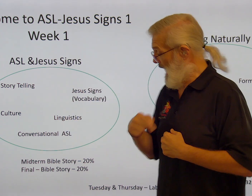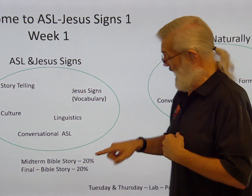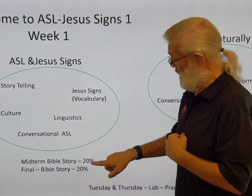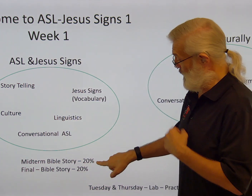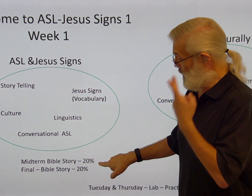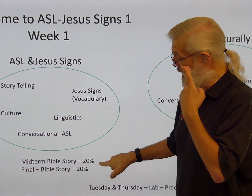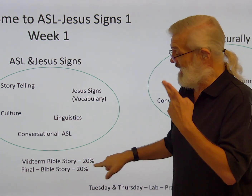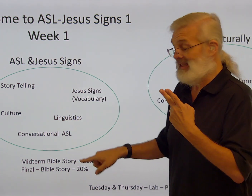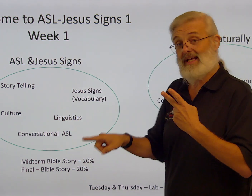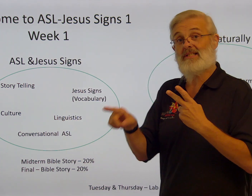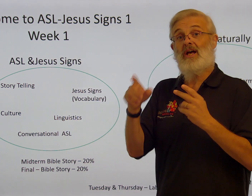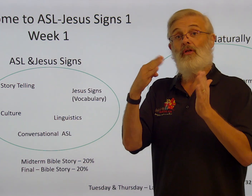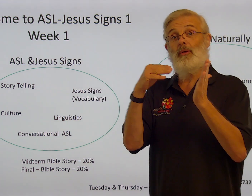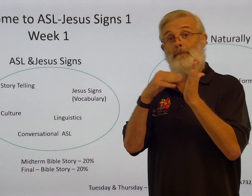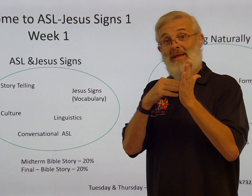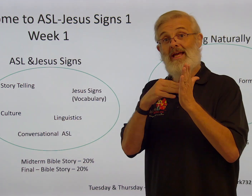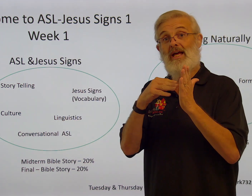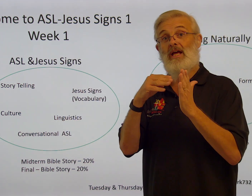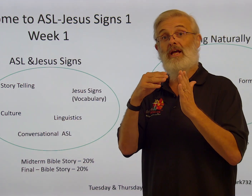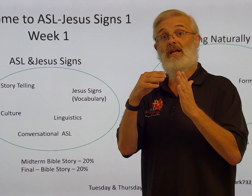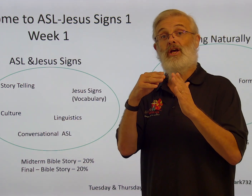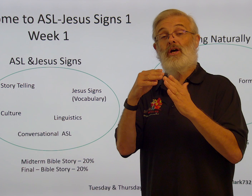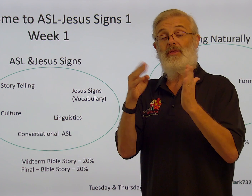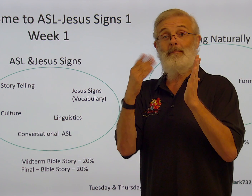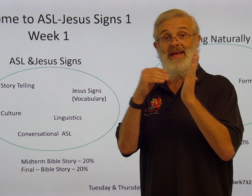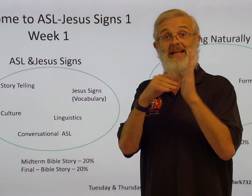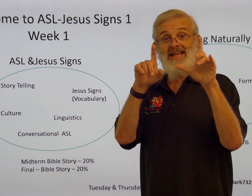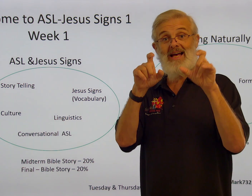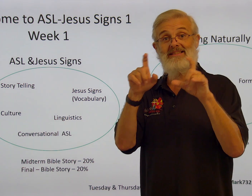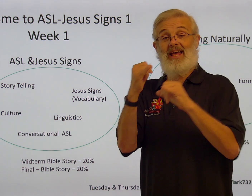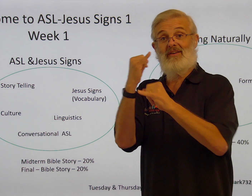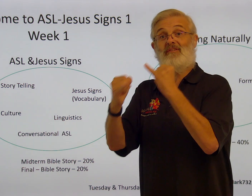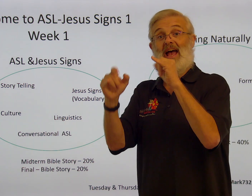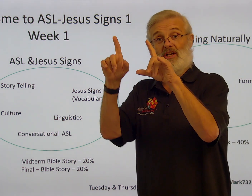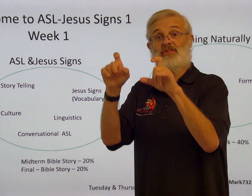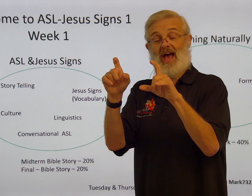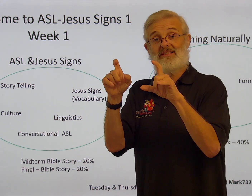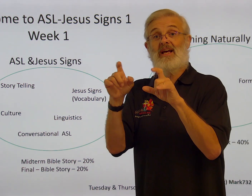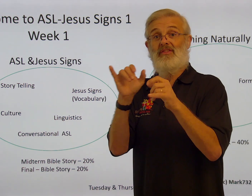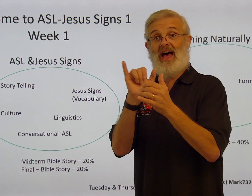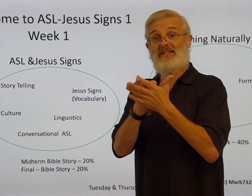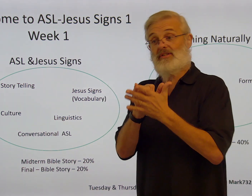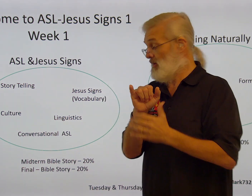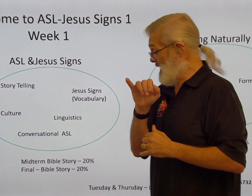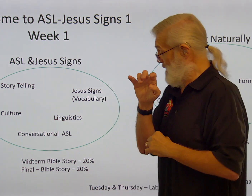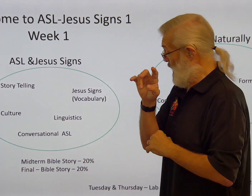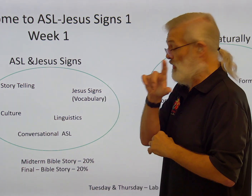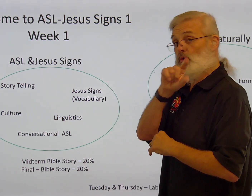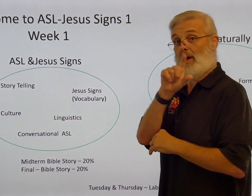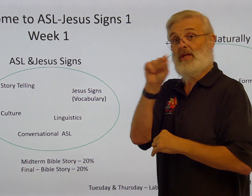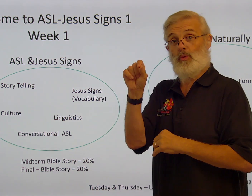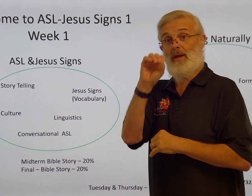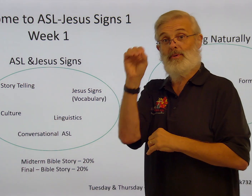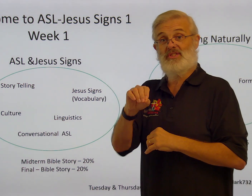when you look at this, the mid test and the final test, that's going to be about 20 and 20%